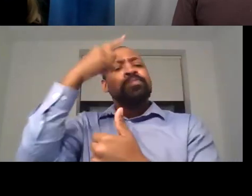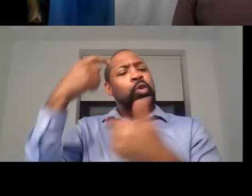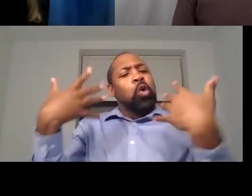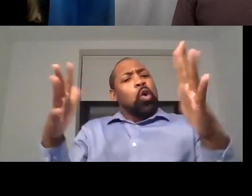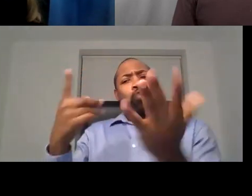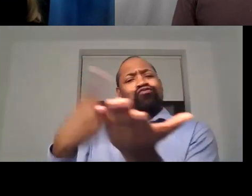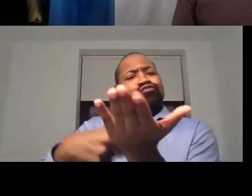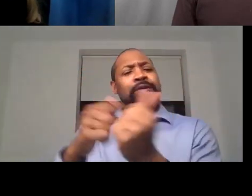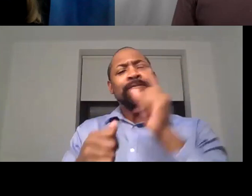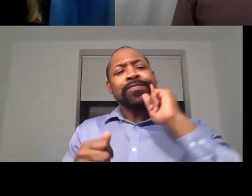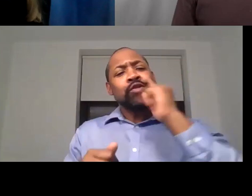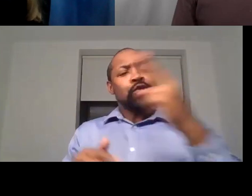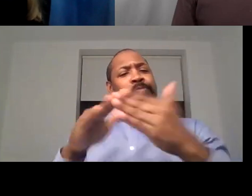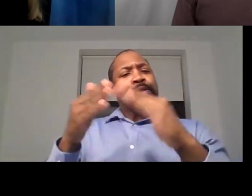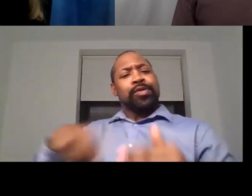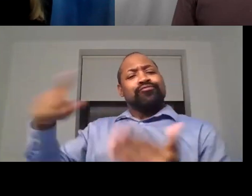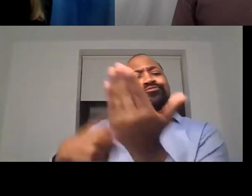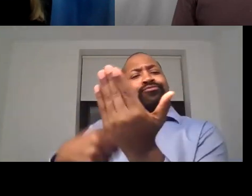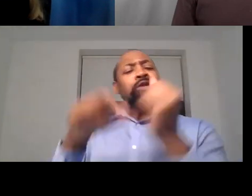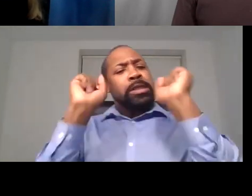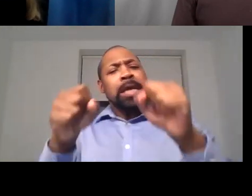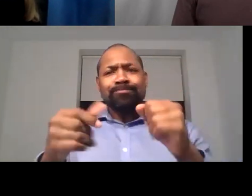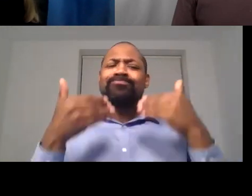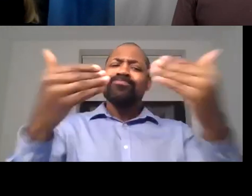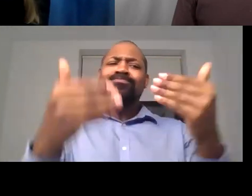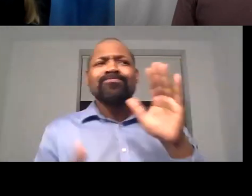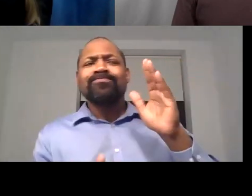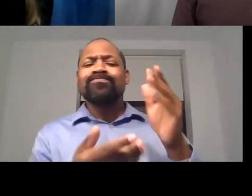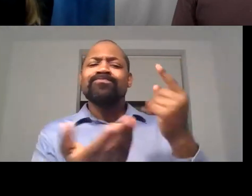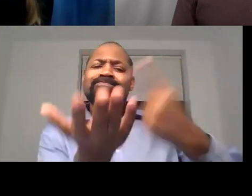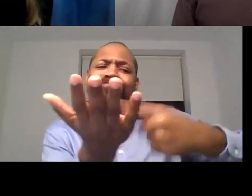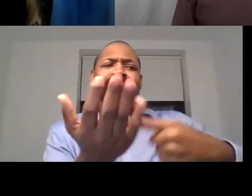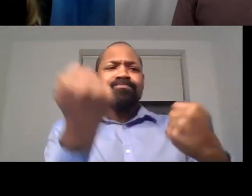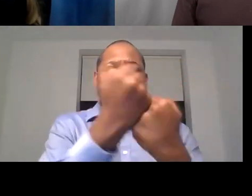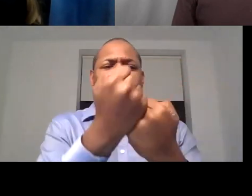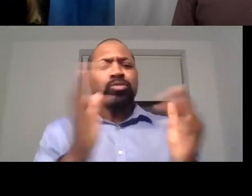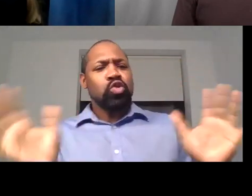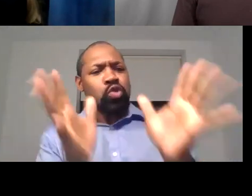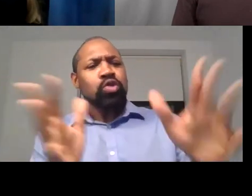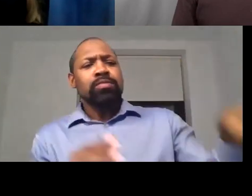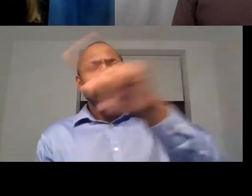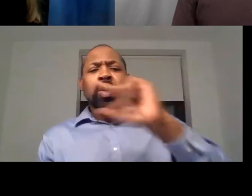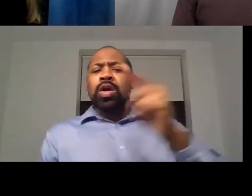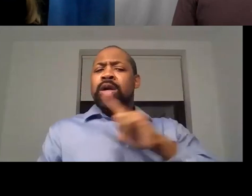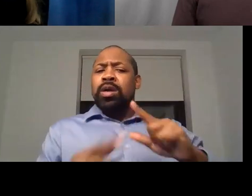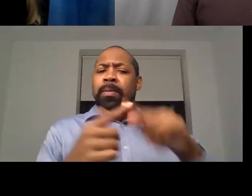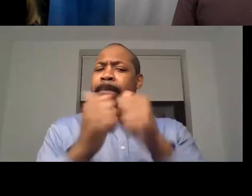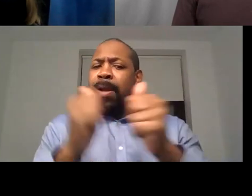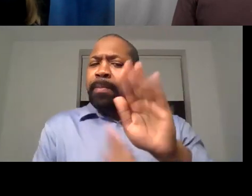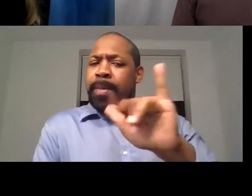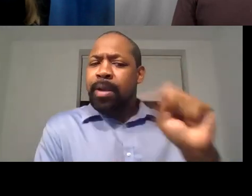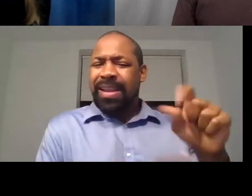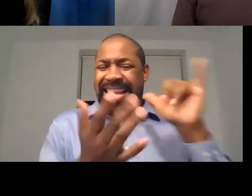they would then be familiar with the deaf and hard of hearing community, because we've already established those conversations and relationships, and they would